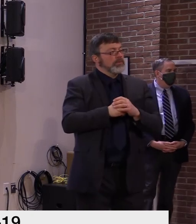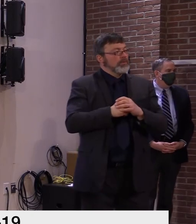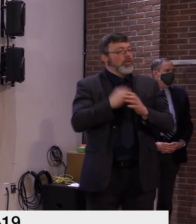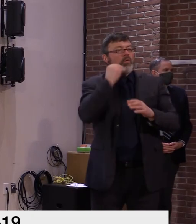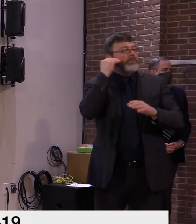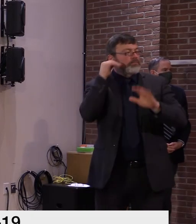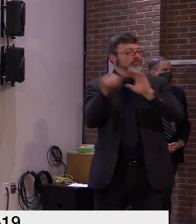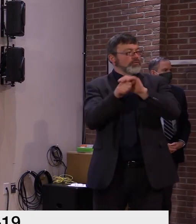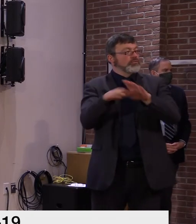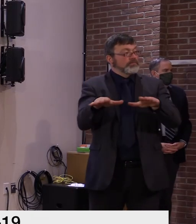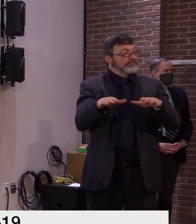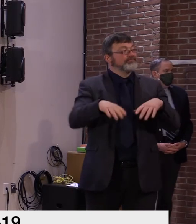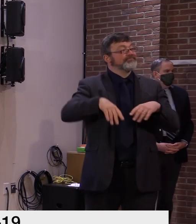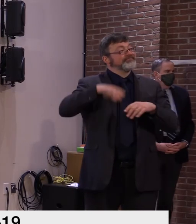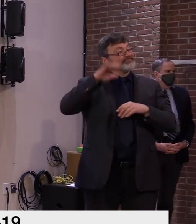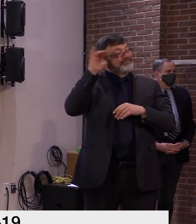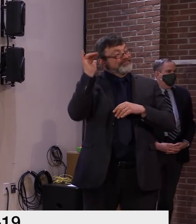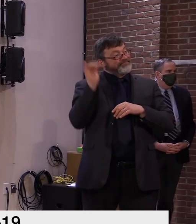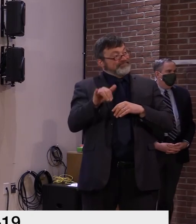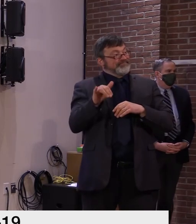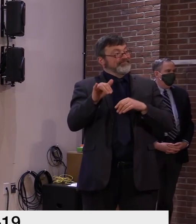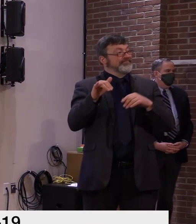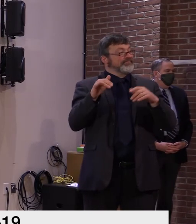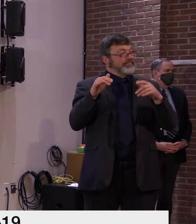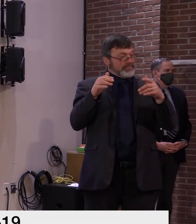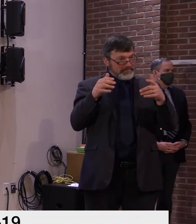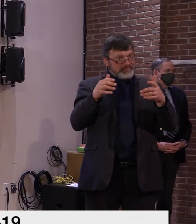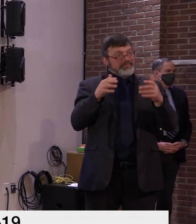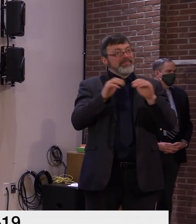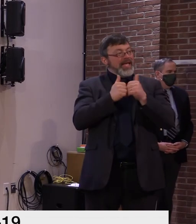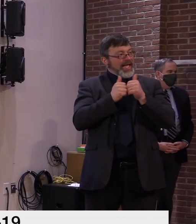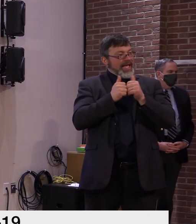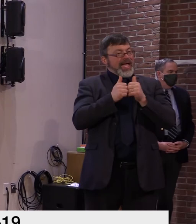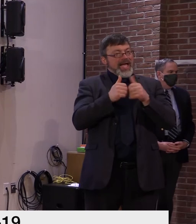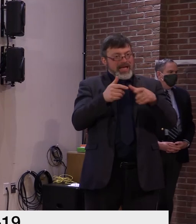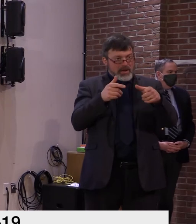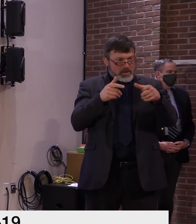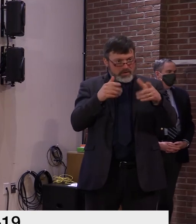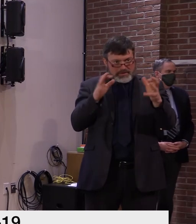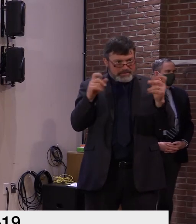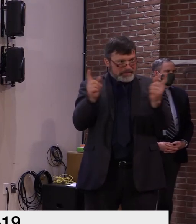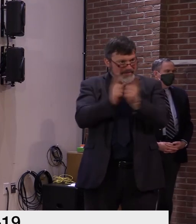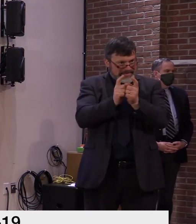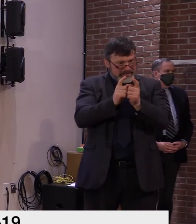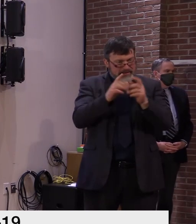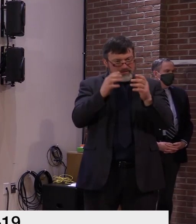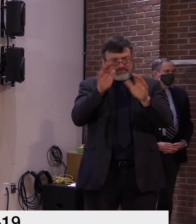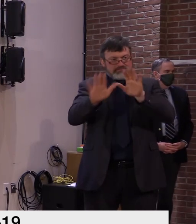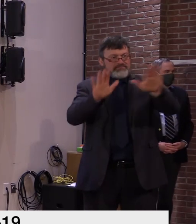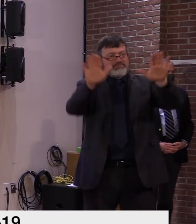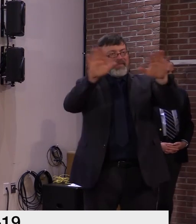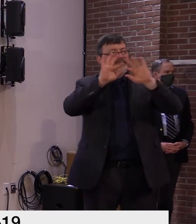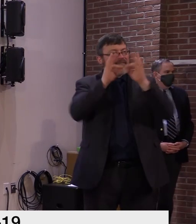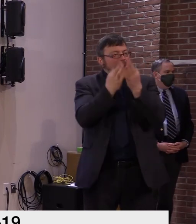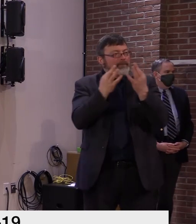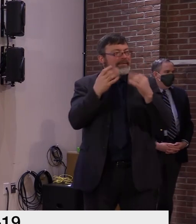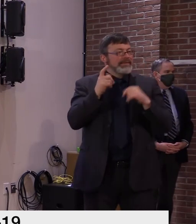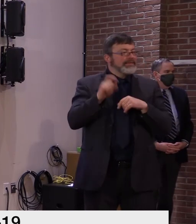these regulations that have to be sort of applied at the state level that don't really fit the